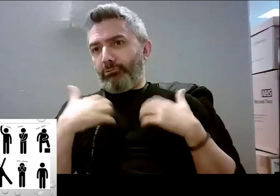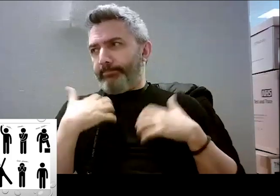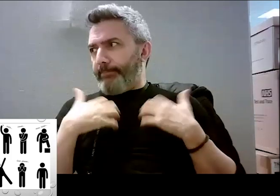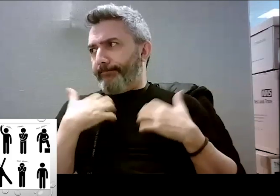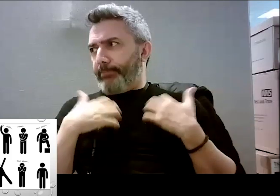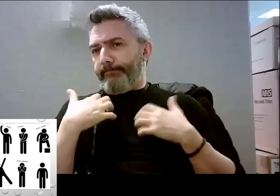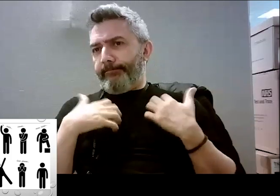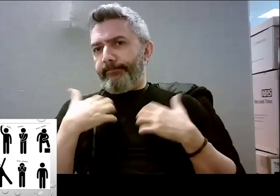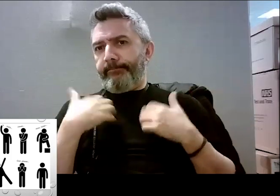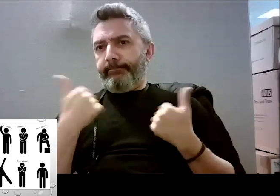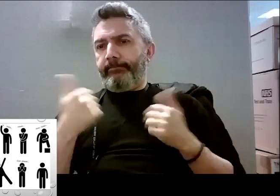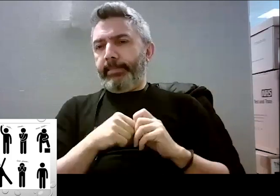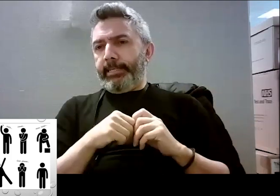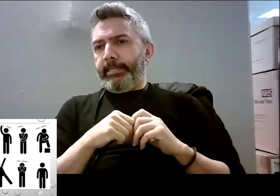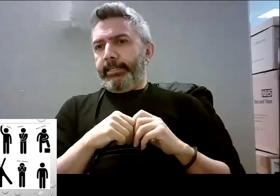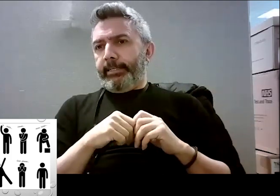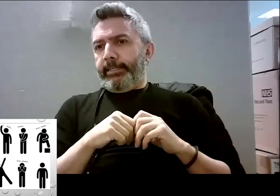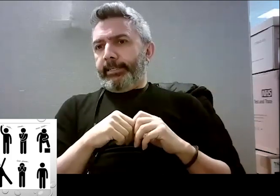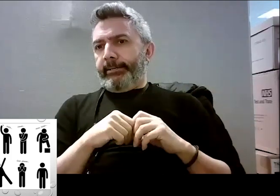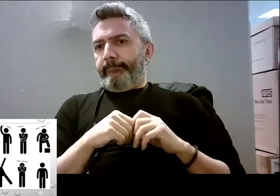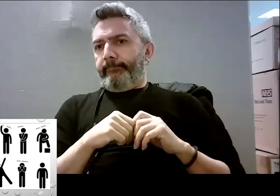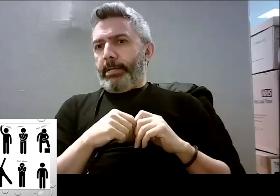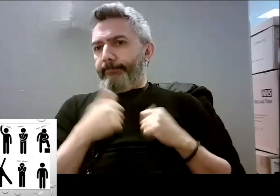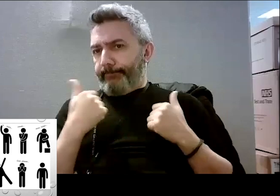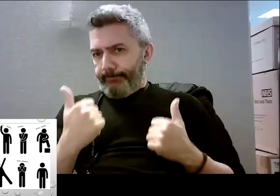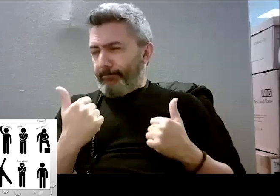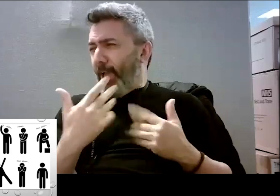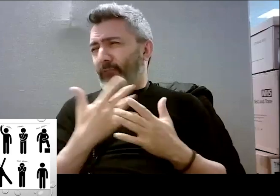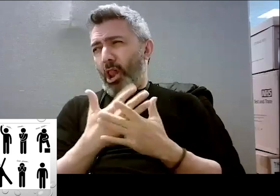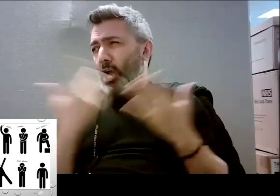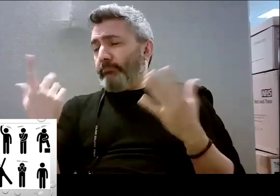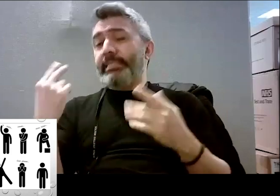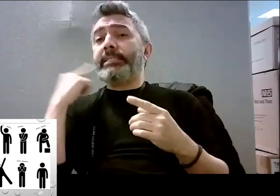just talking quite well with their hands and their body language.